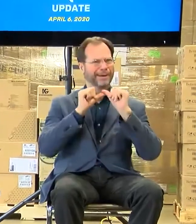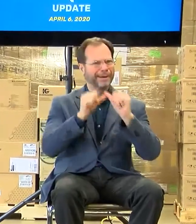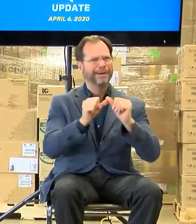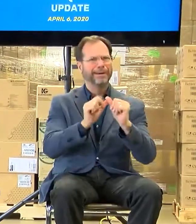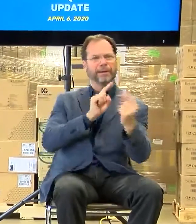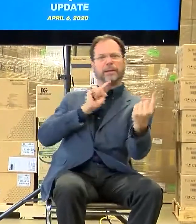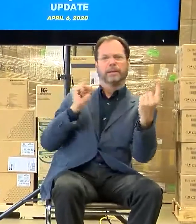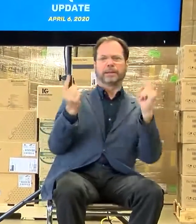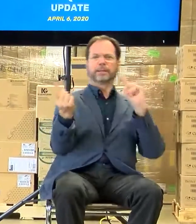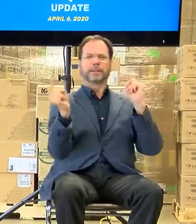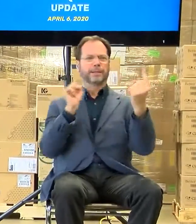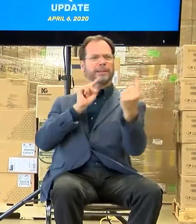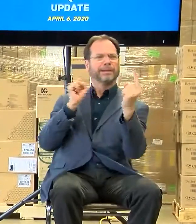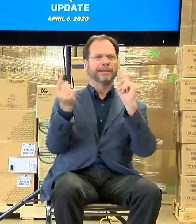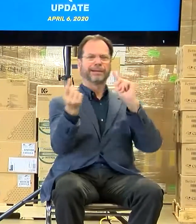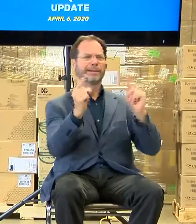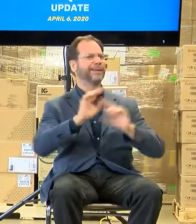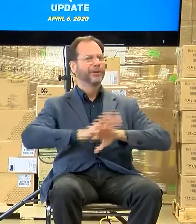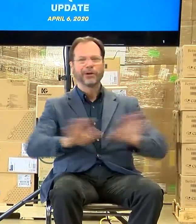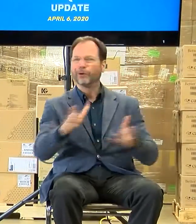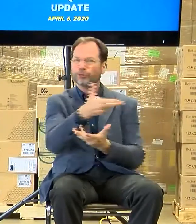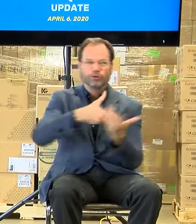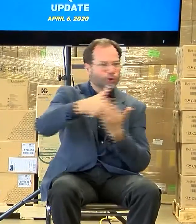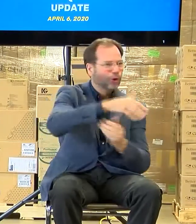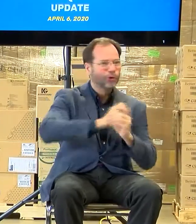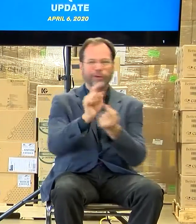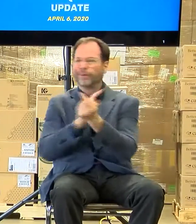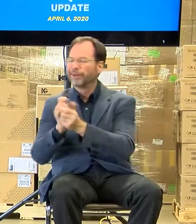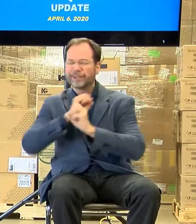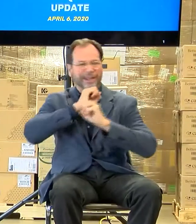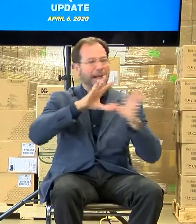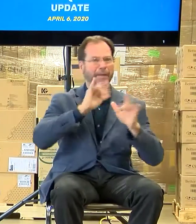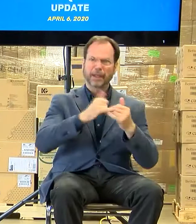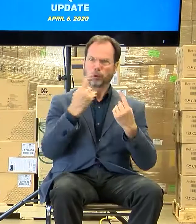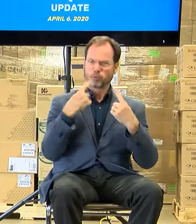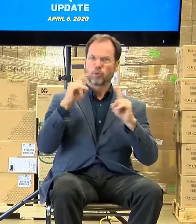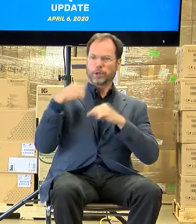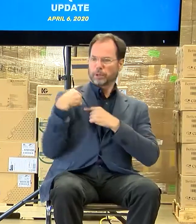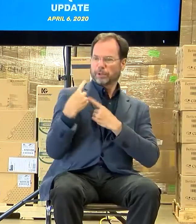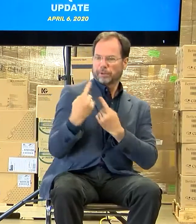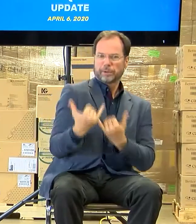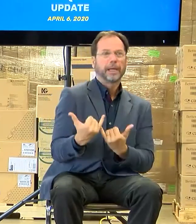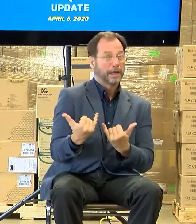distancing led to this early successful effort.